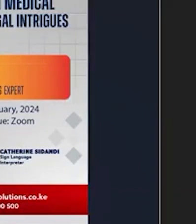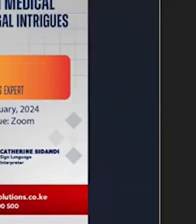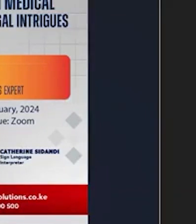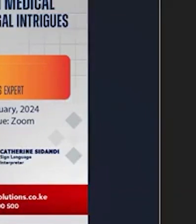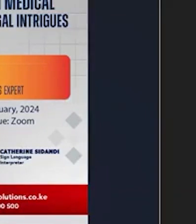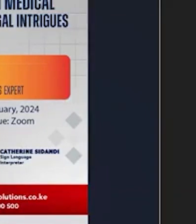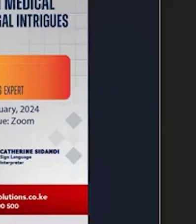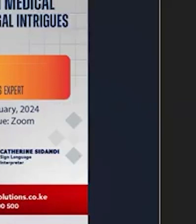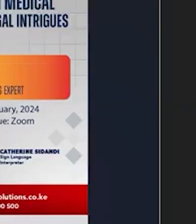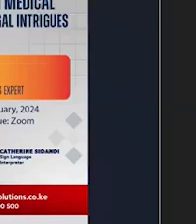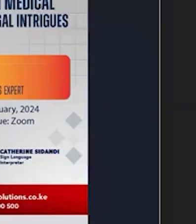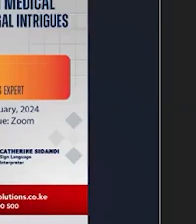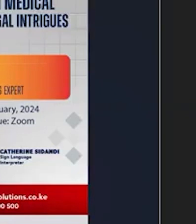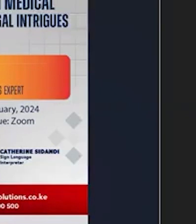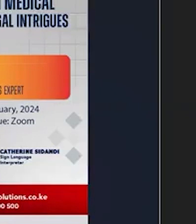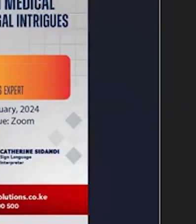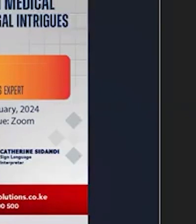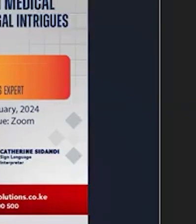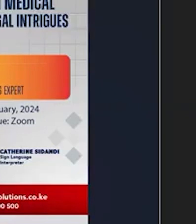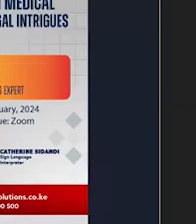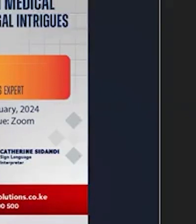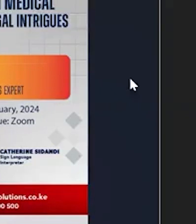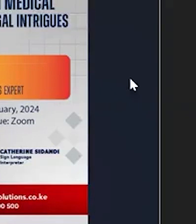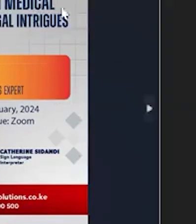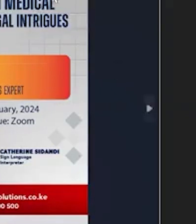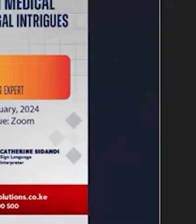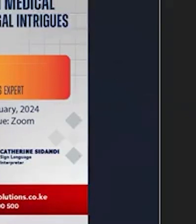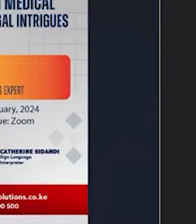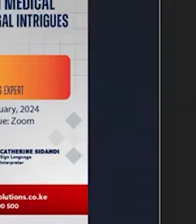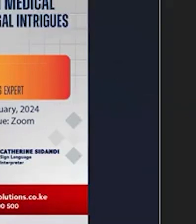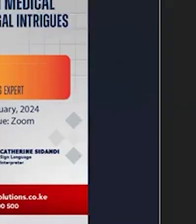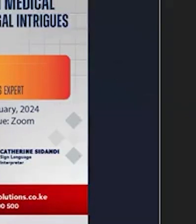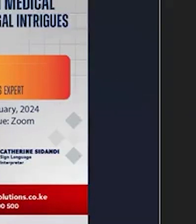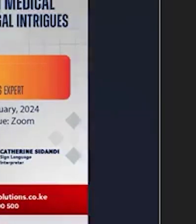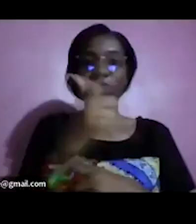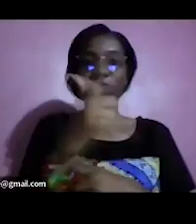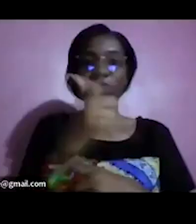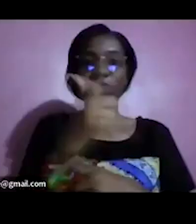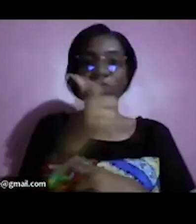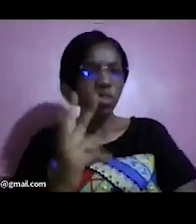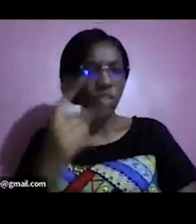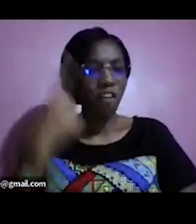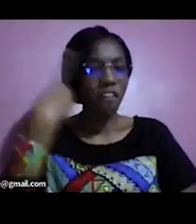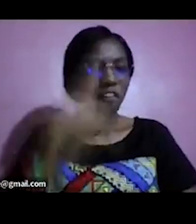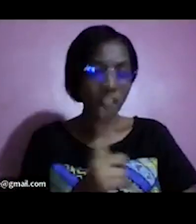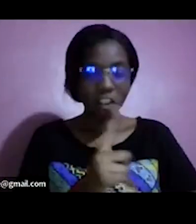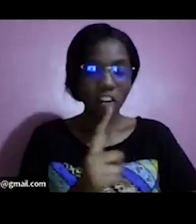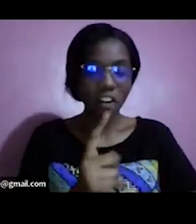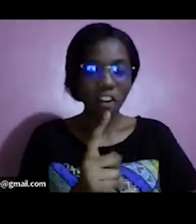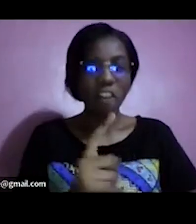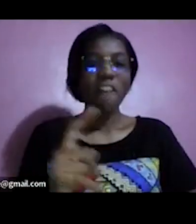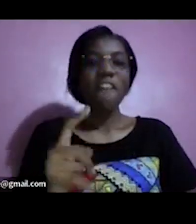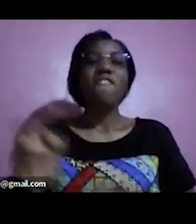valentine's uh from 2 pm to 5 pm by the way on the tuesday of uh the valentine's week we shall be